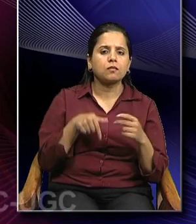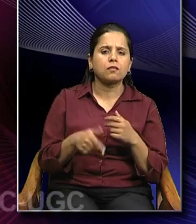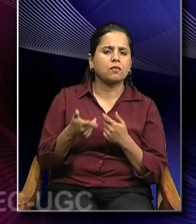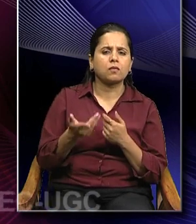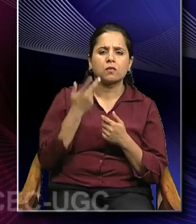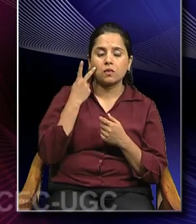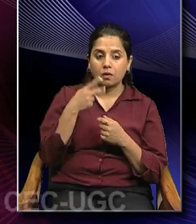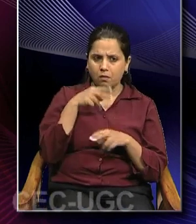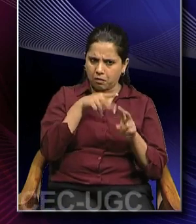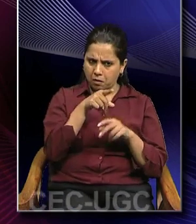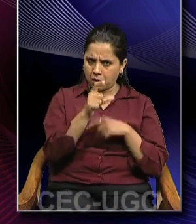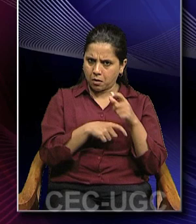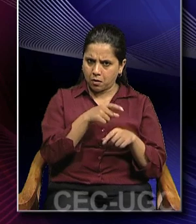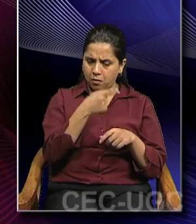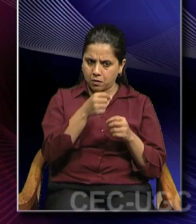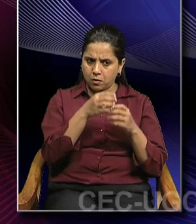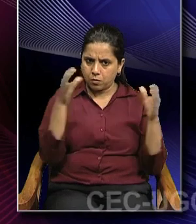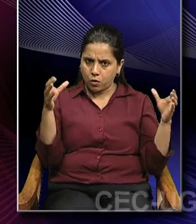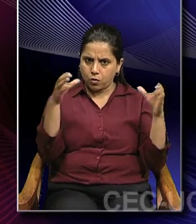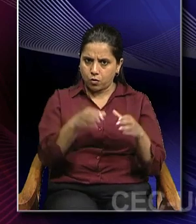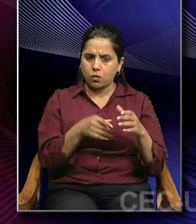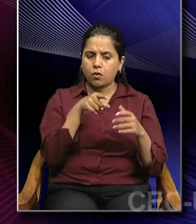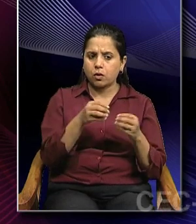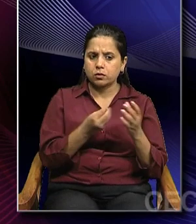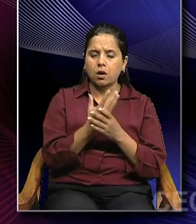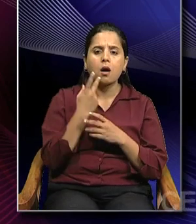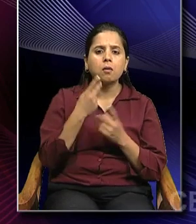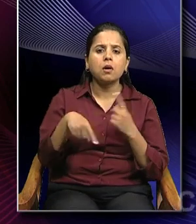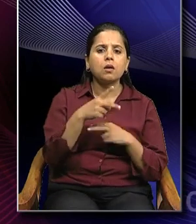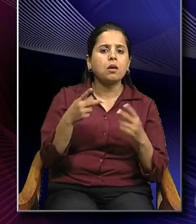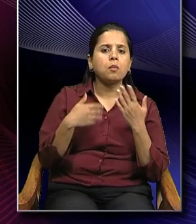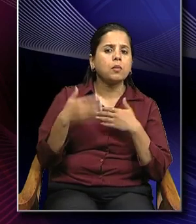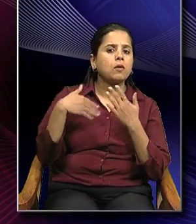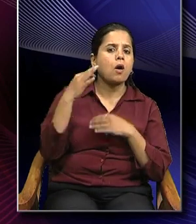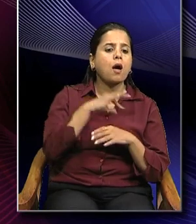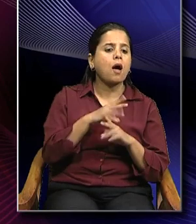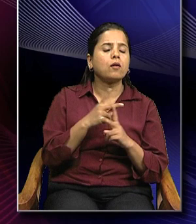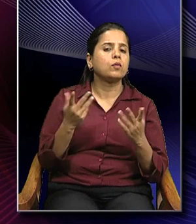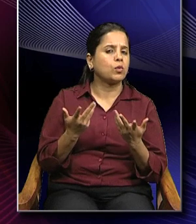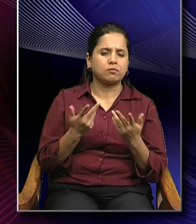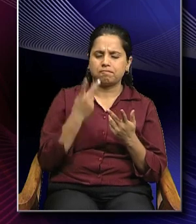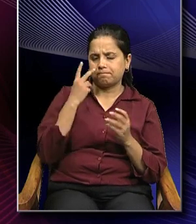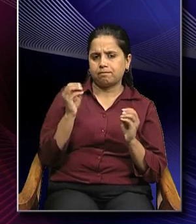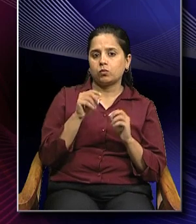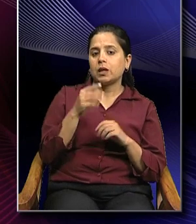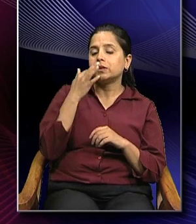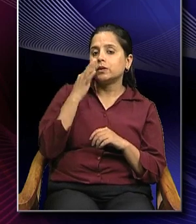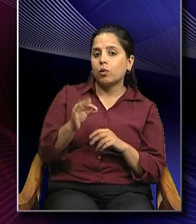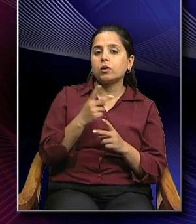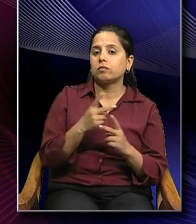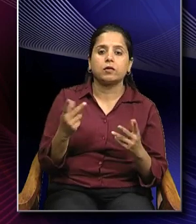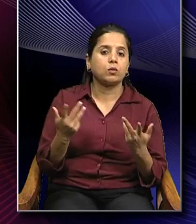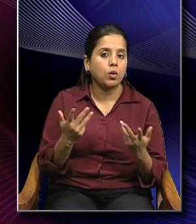be determined by their size, country of origin, or whatever past advantage they had. What matters is